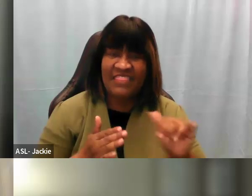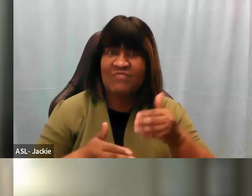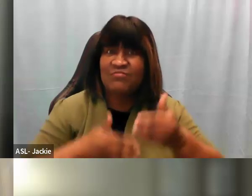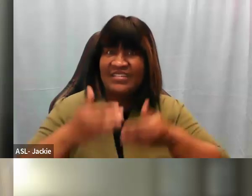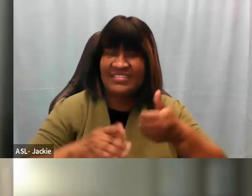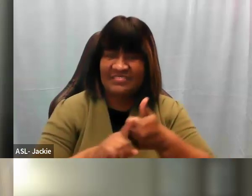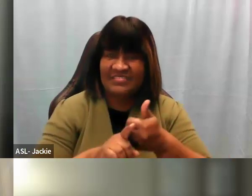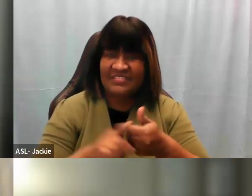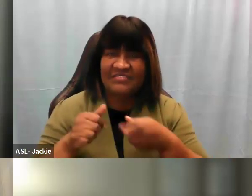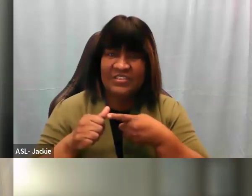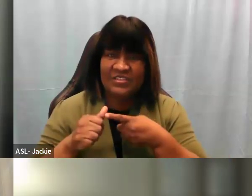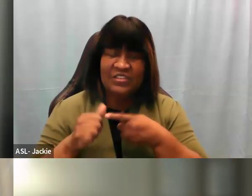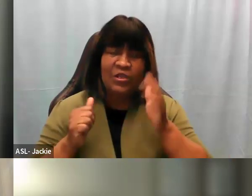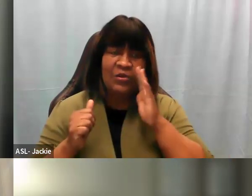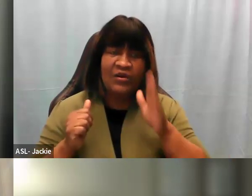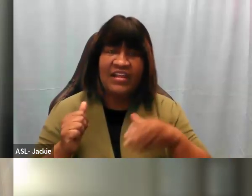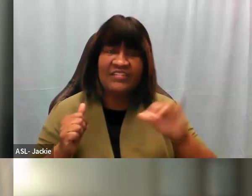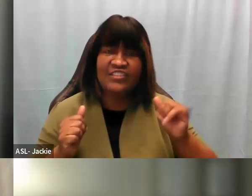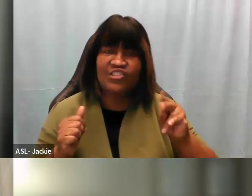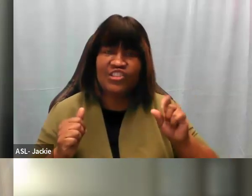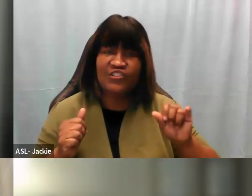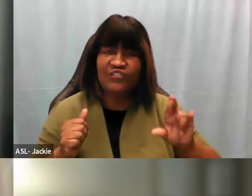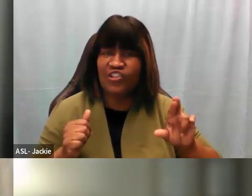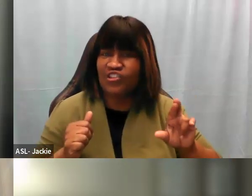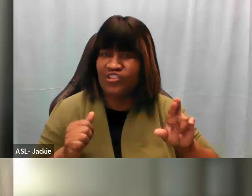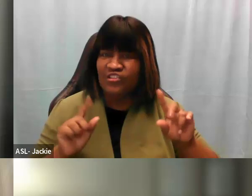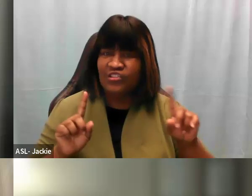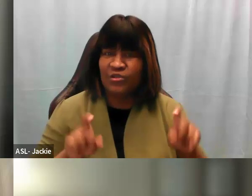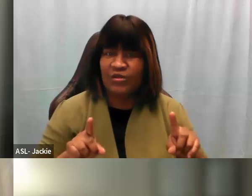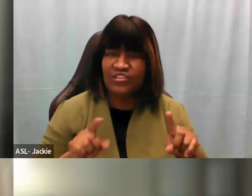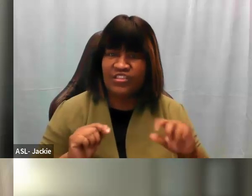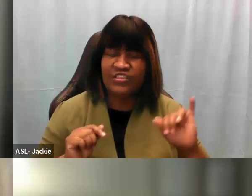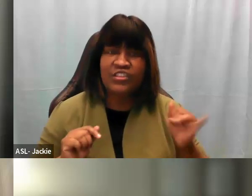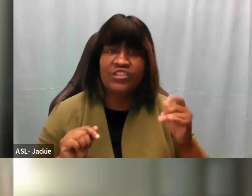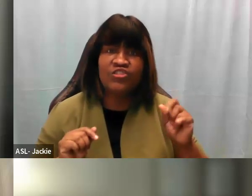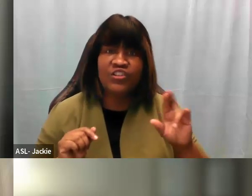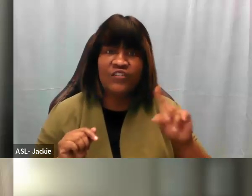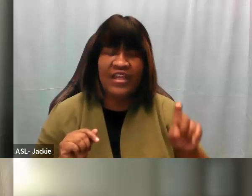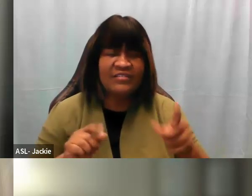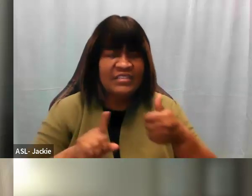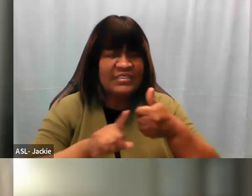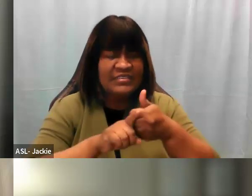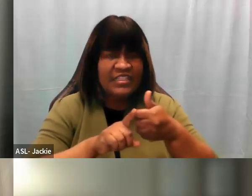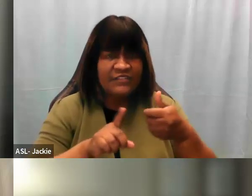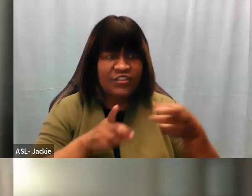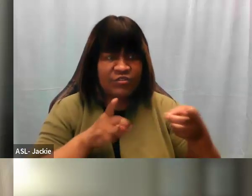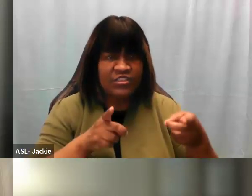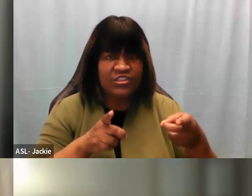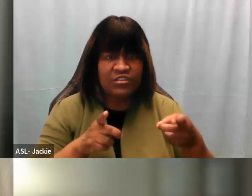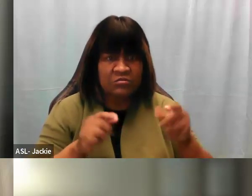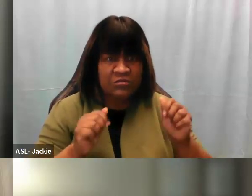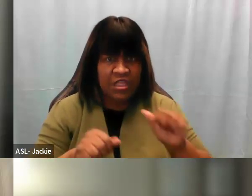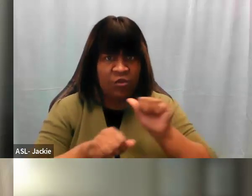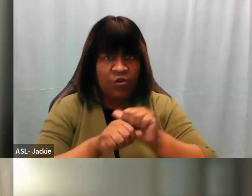I'll have Jen's question. Jen asks, if self-direction can work for